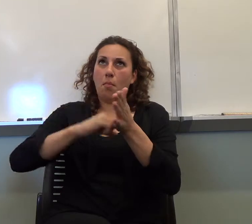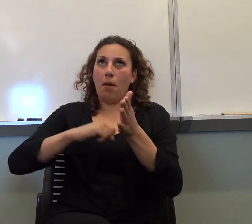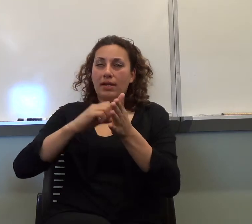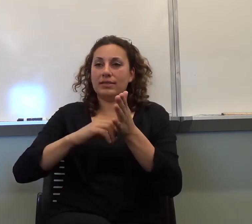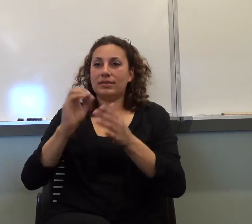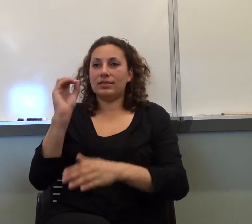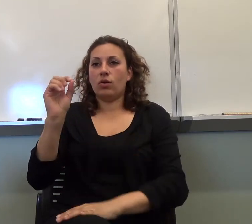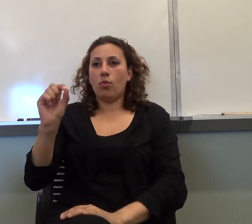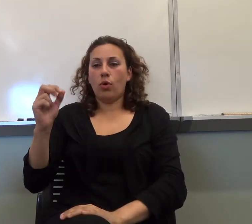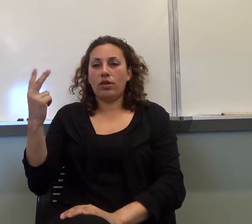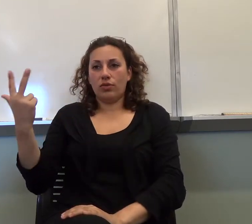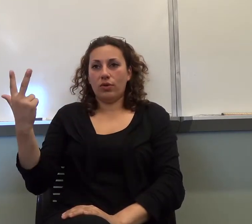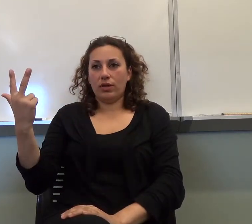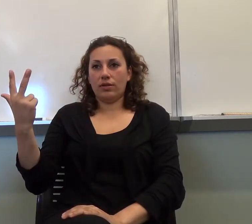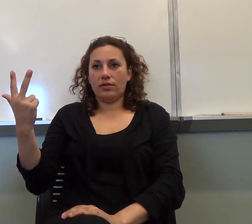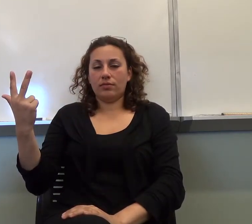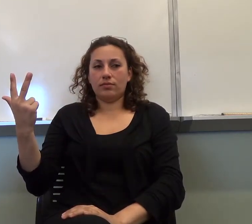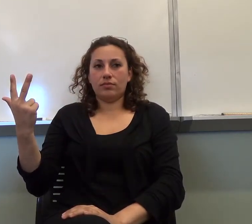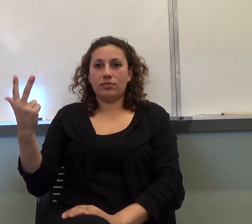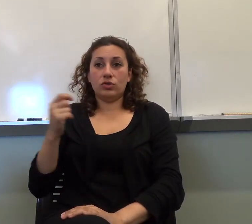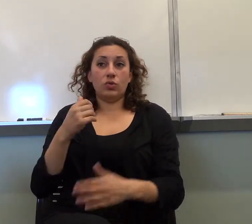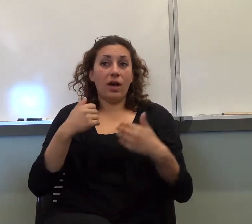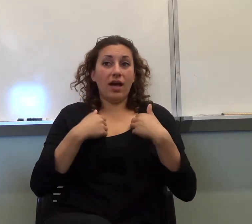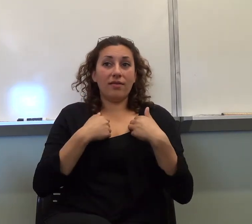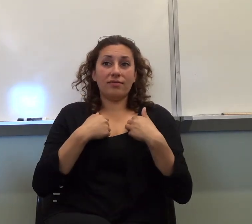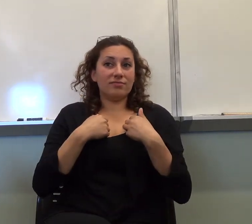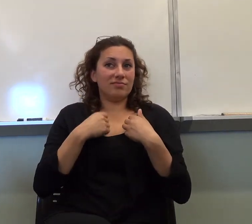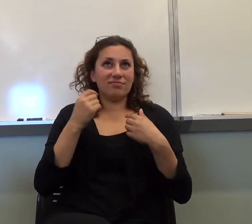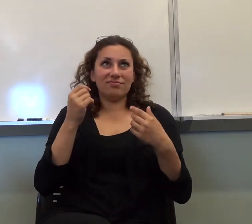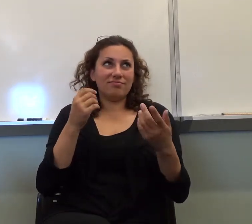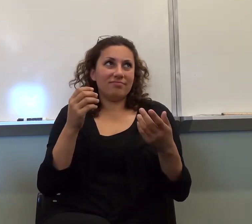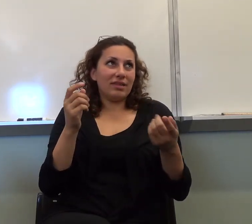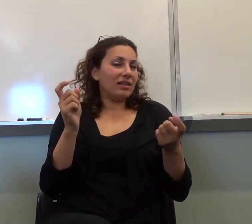smaller absolute value from larger, so you end up doing exactly the same thing.